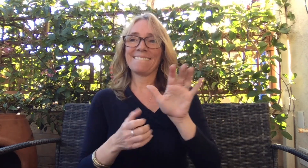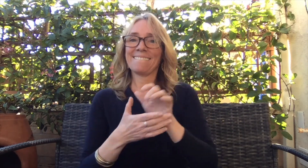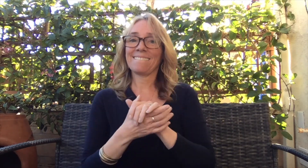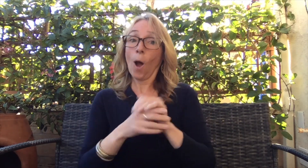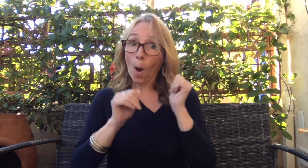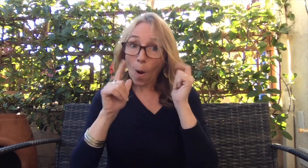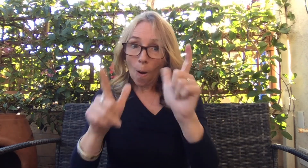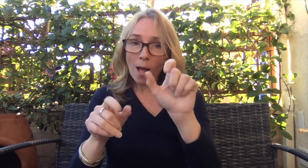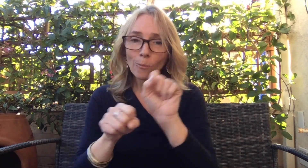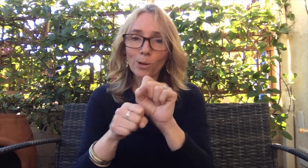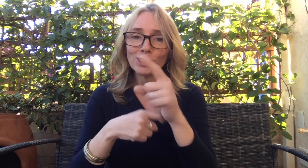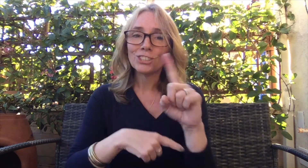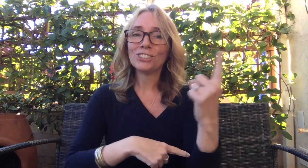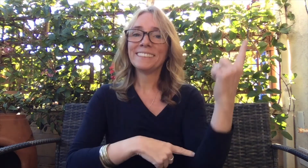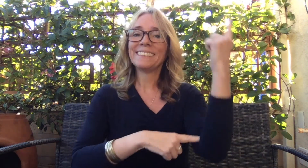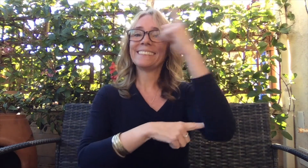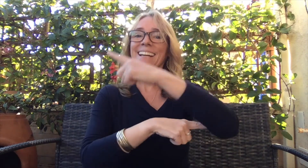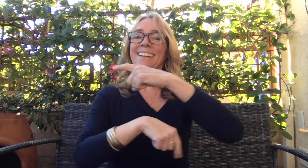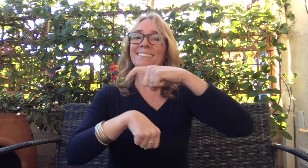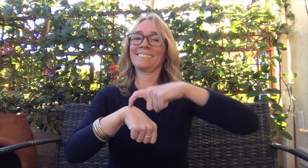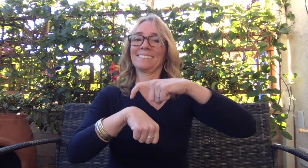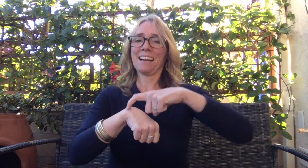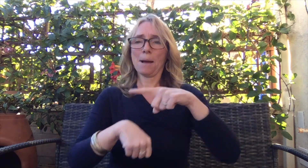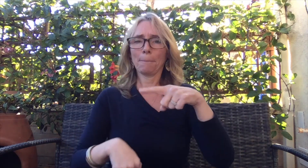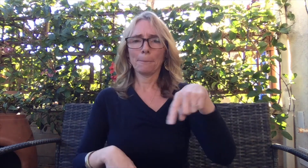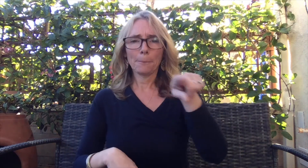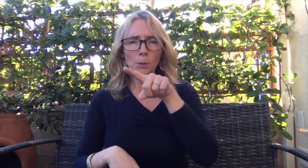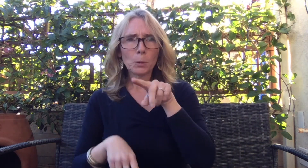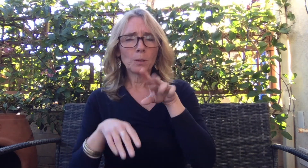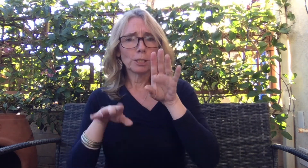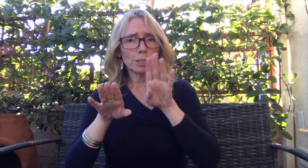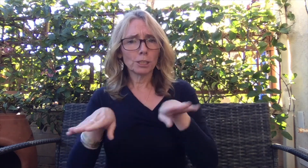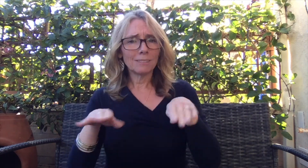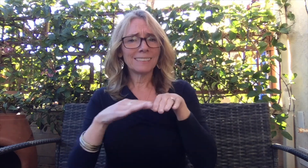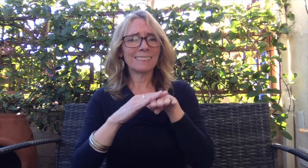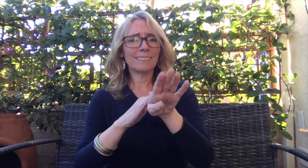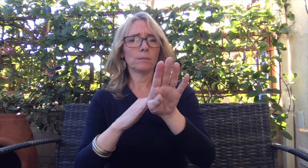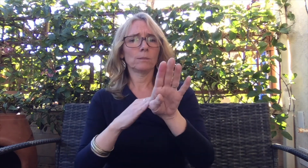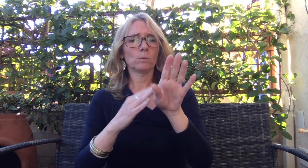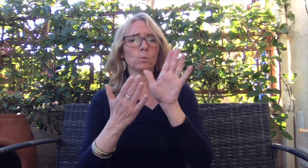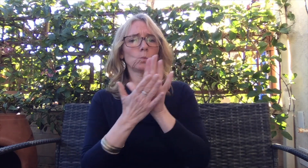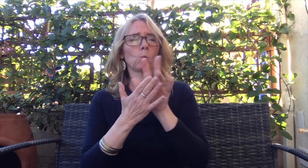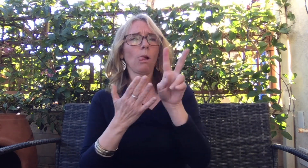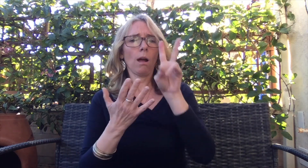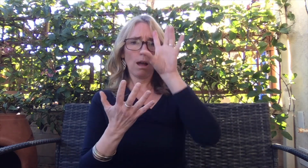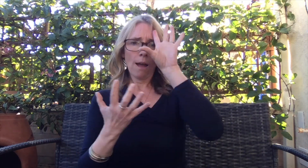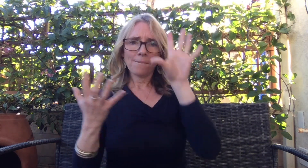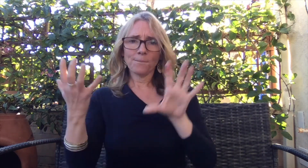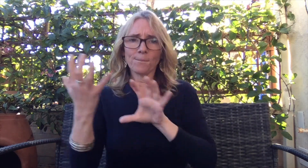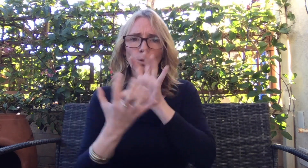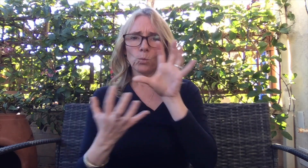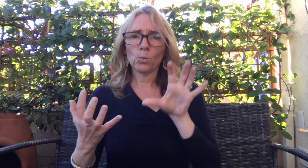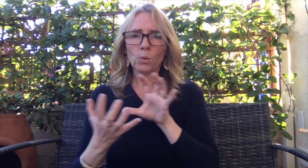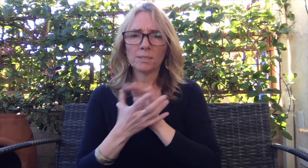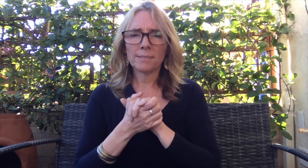All right, we have individuals that work 9 to 5. Everybody works 9 to 5. That